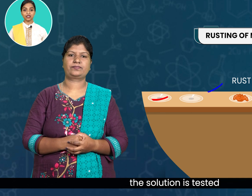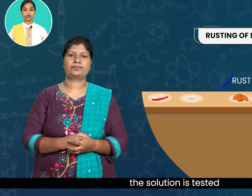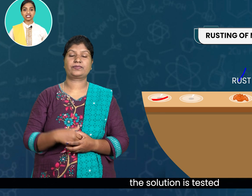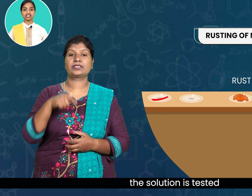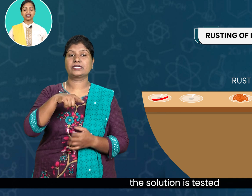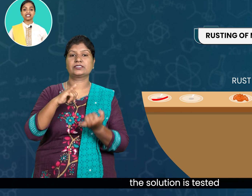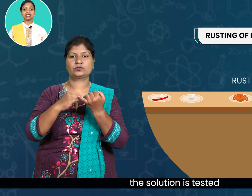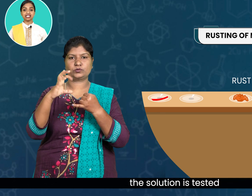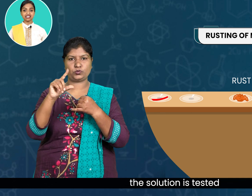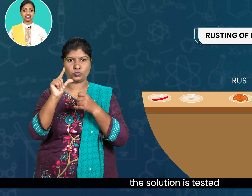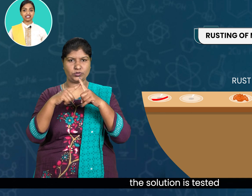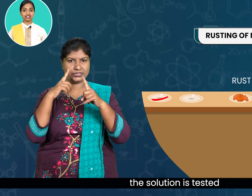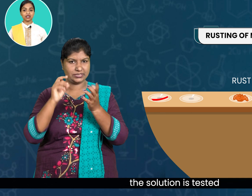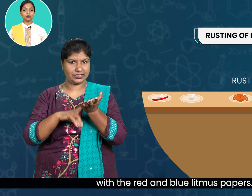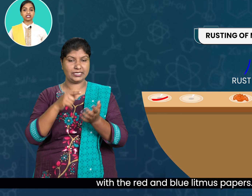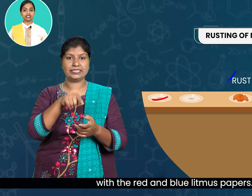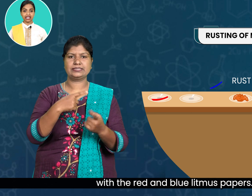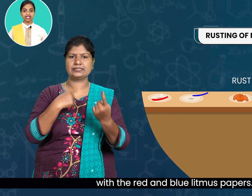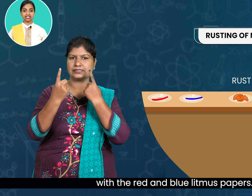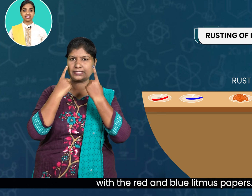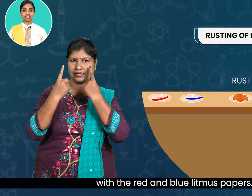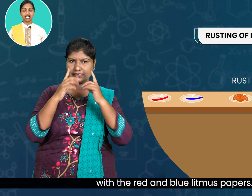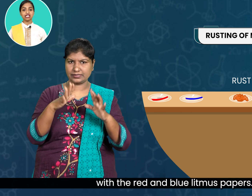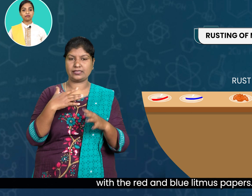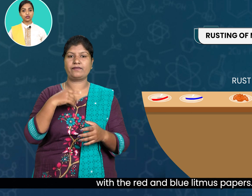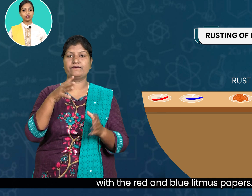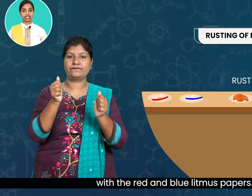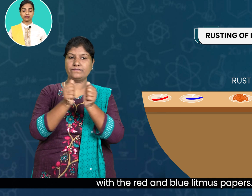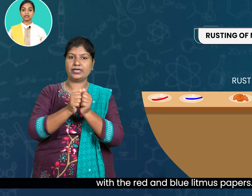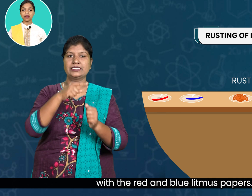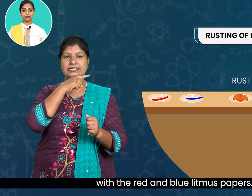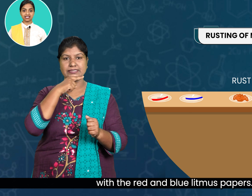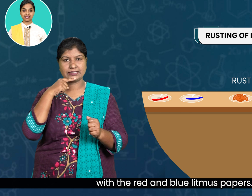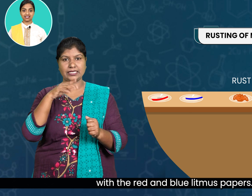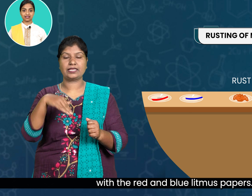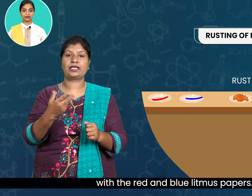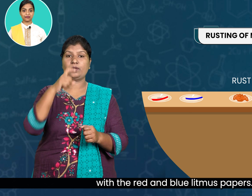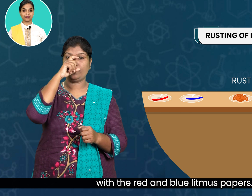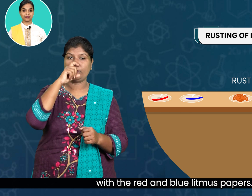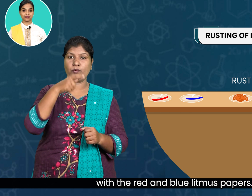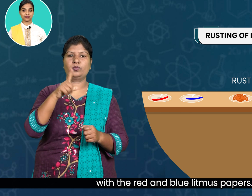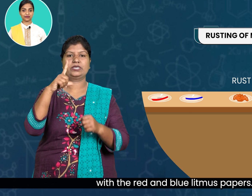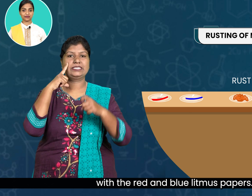The solution is tested with red and blue litmus papers.